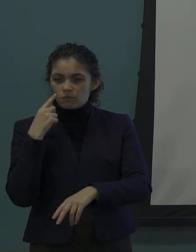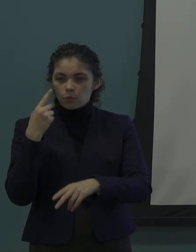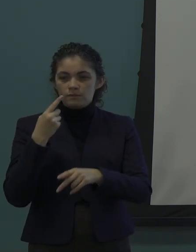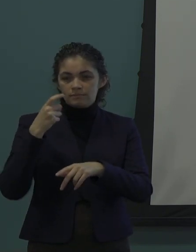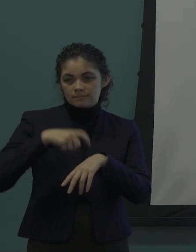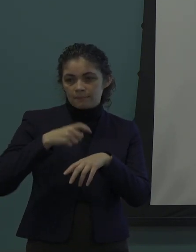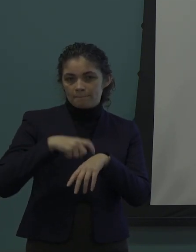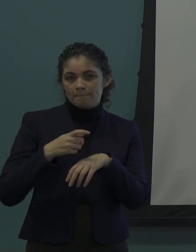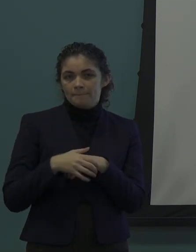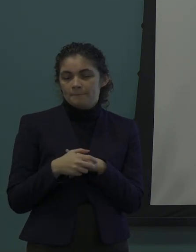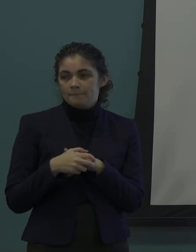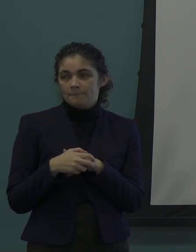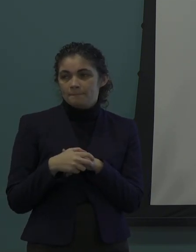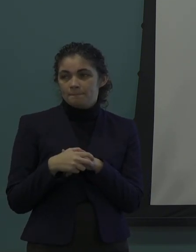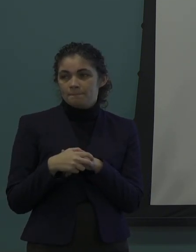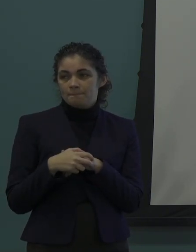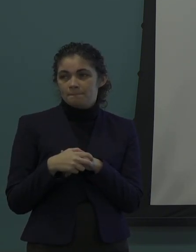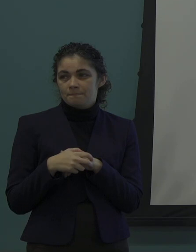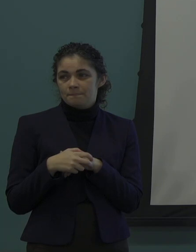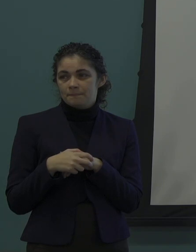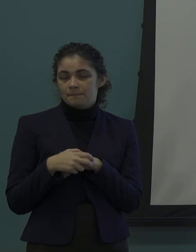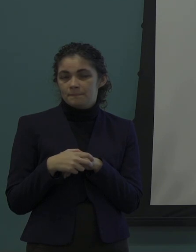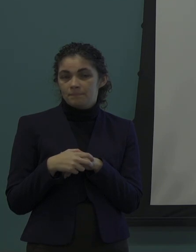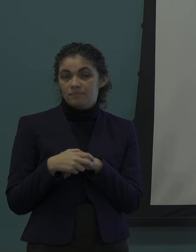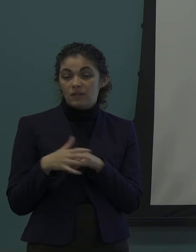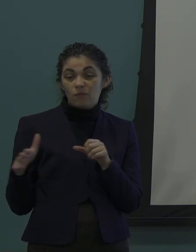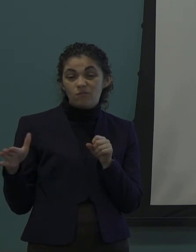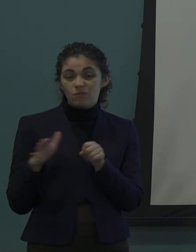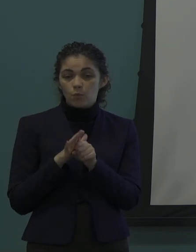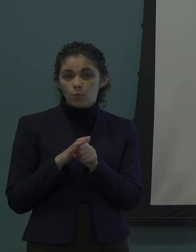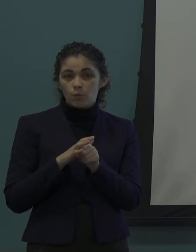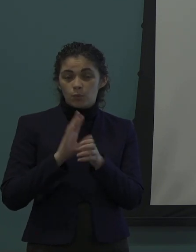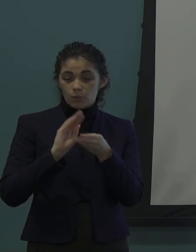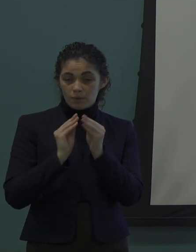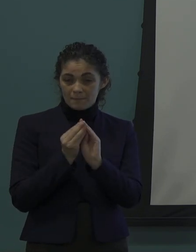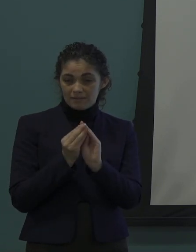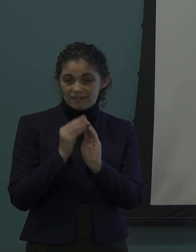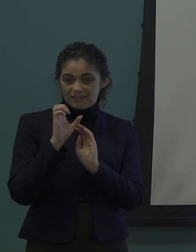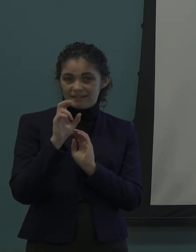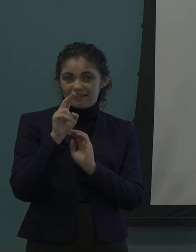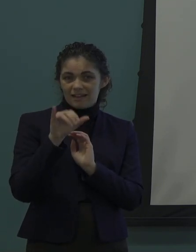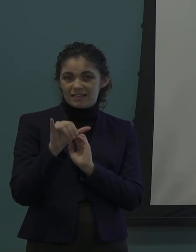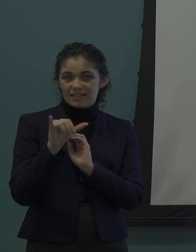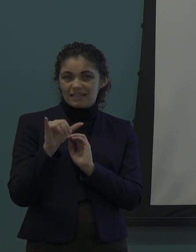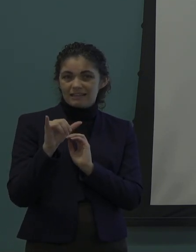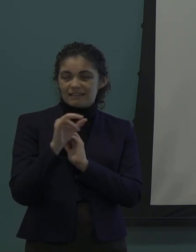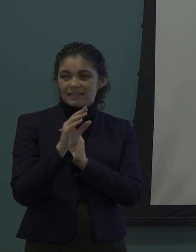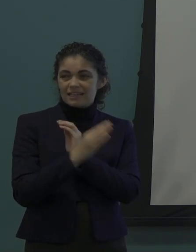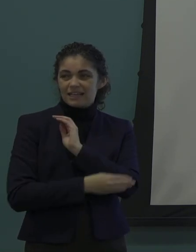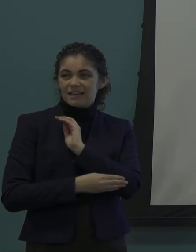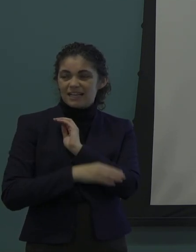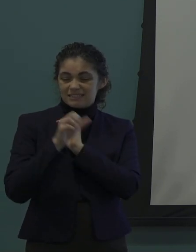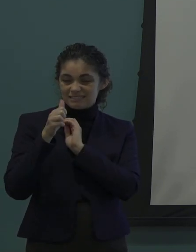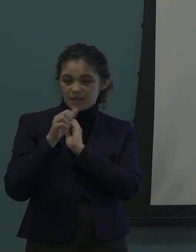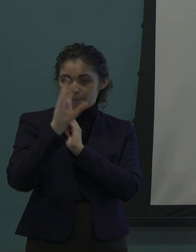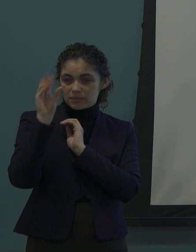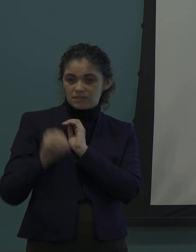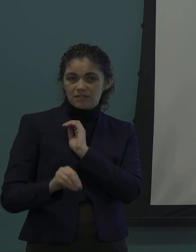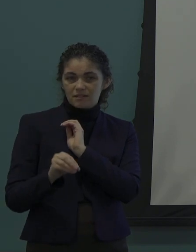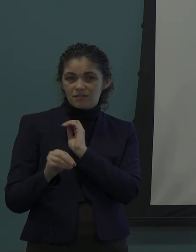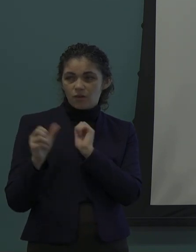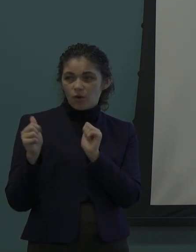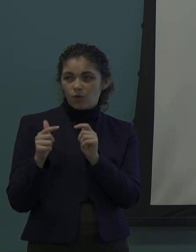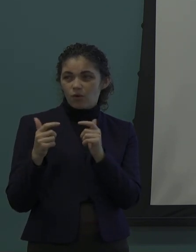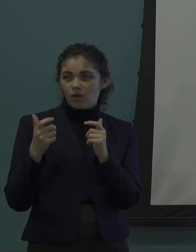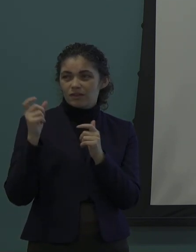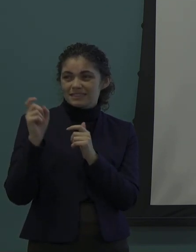care. The total cases in Cuyahoga County, of all those cases, 10% of those cases